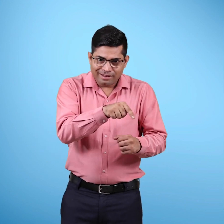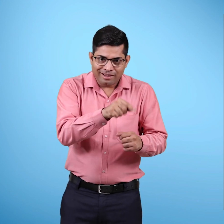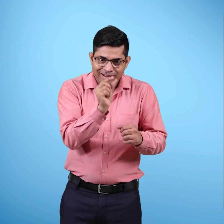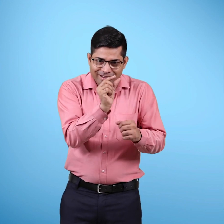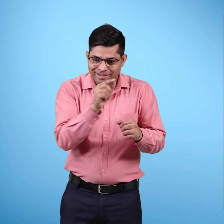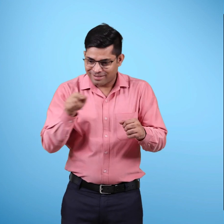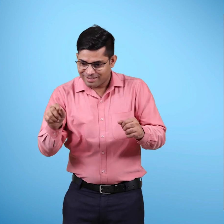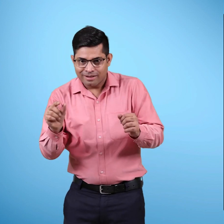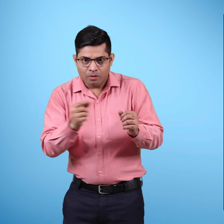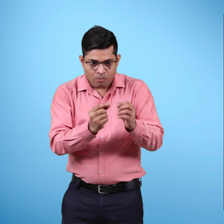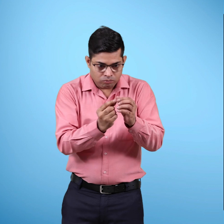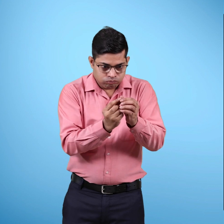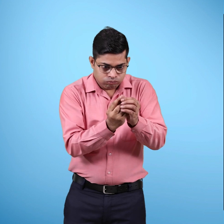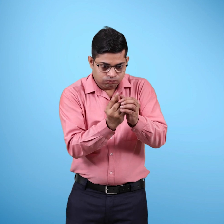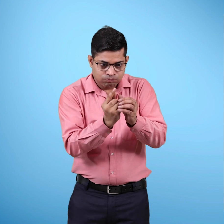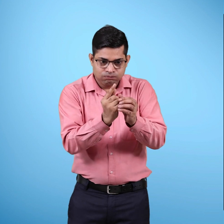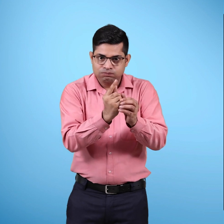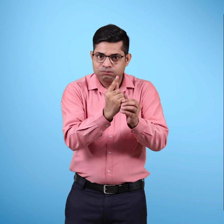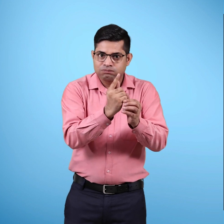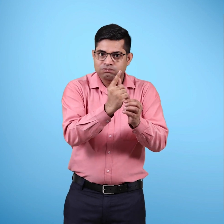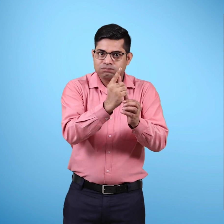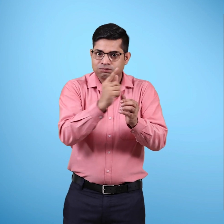until the sprouts have grown into young plants.